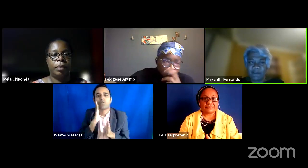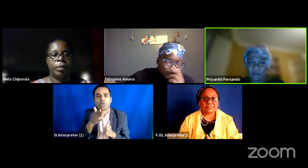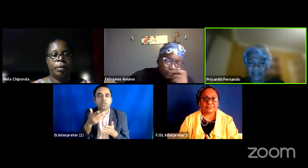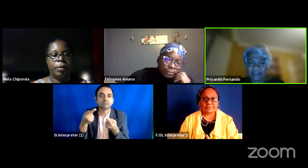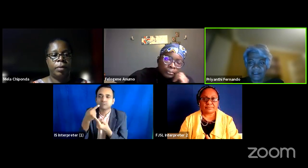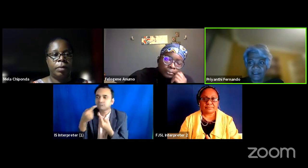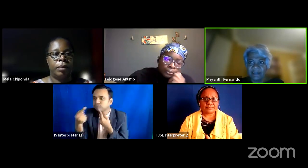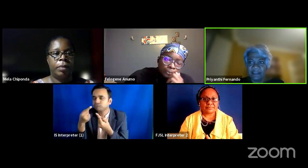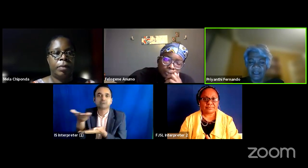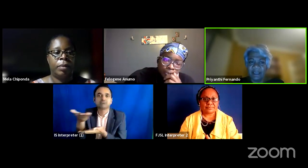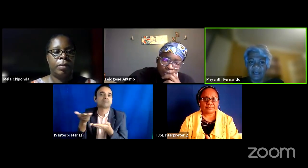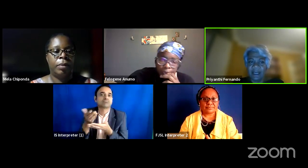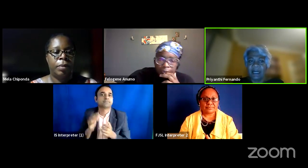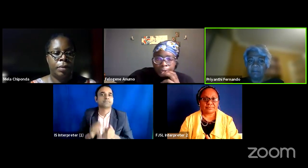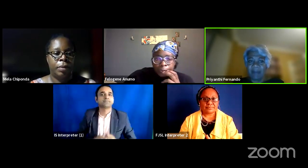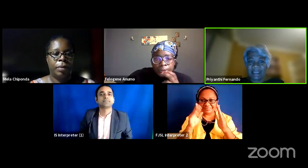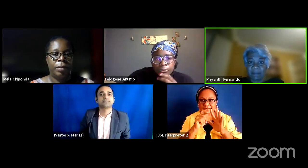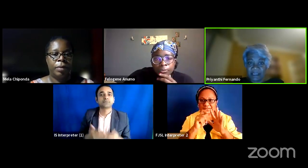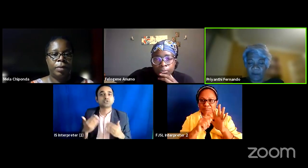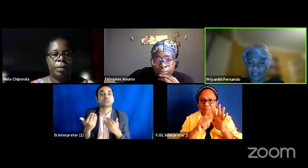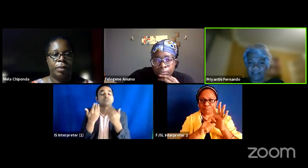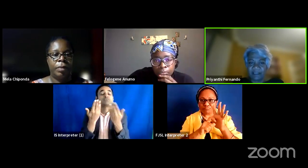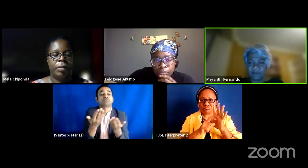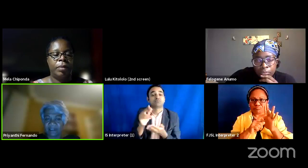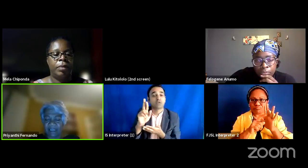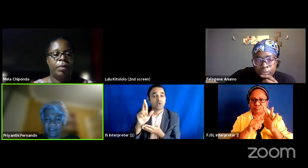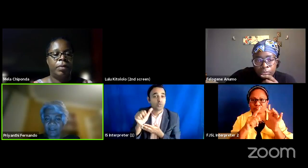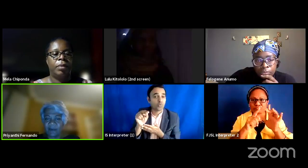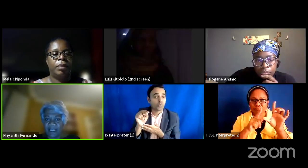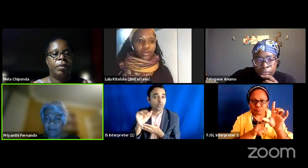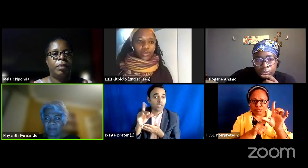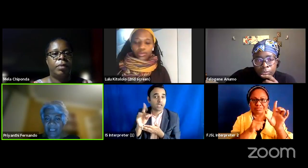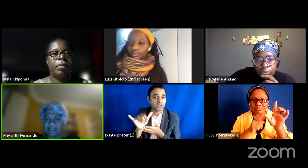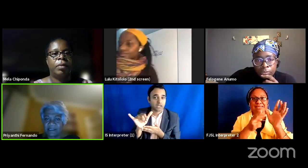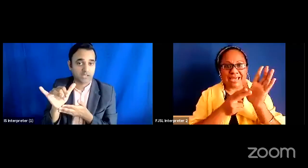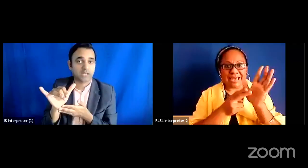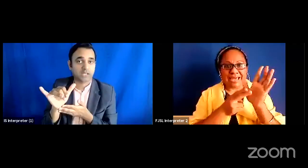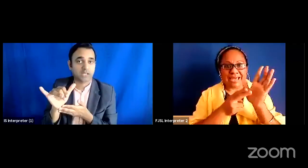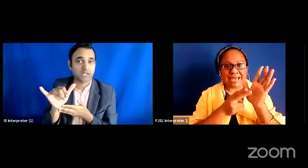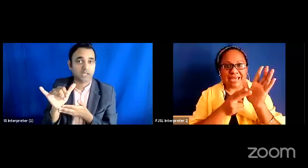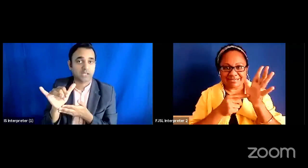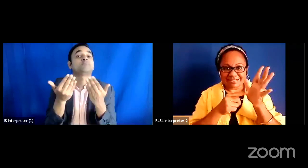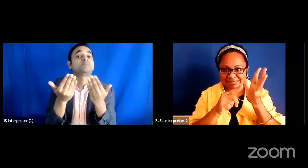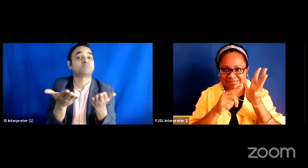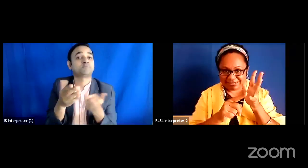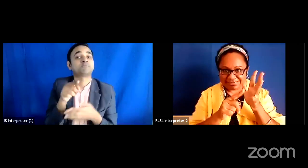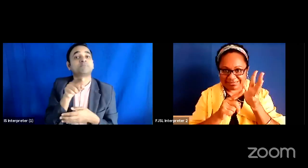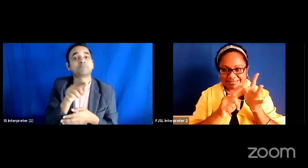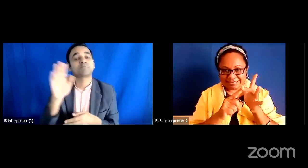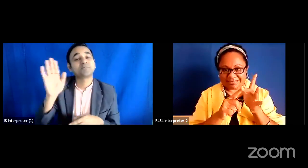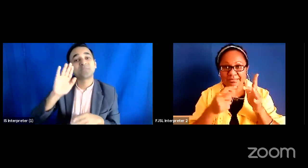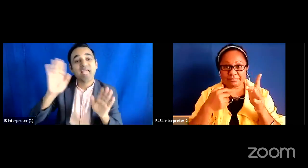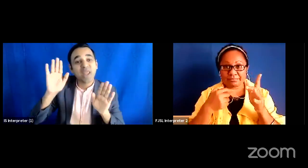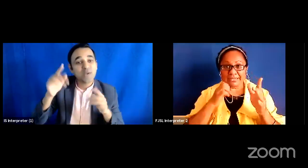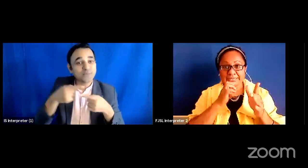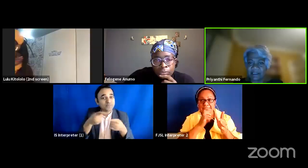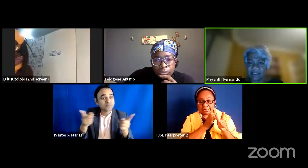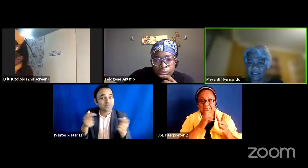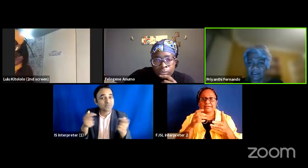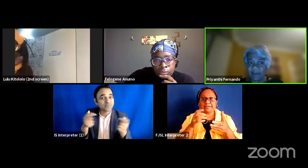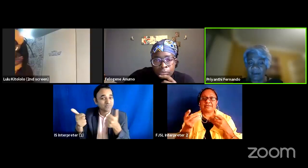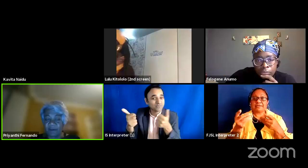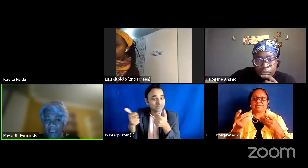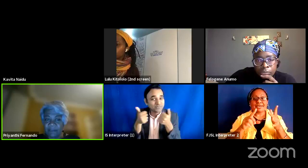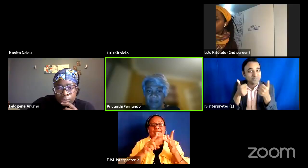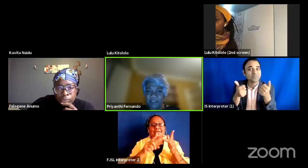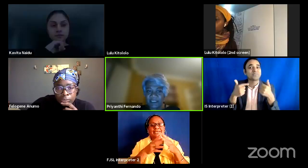Hello, everyone. My name is Priyanti Fernando. I am the Executive Director of ERAW Asia Pacific, and